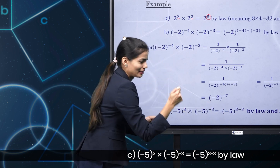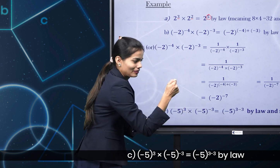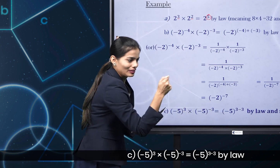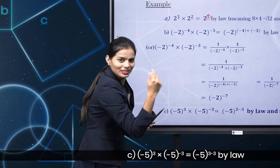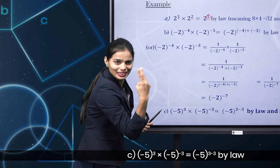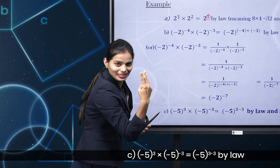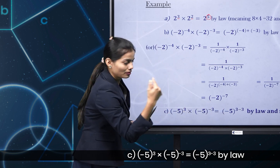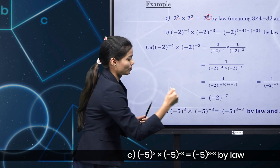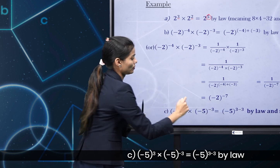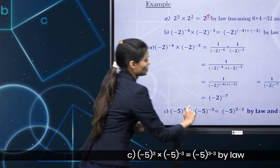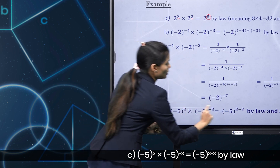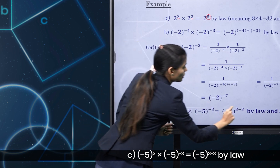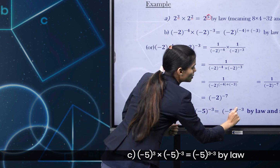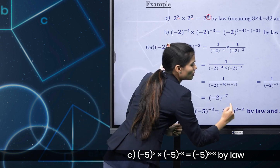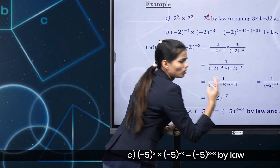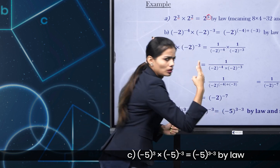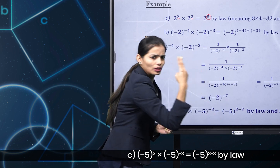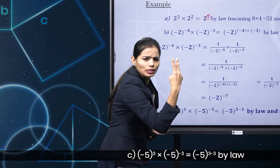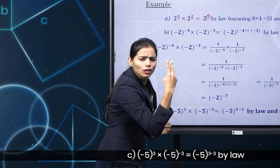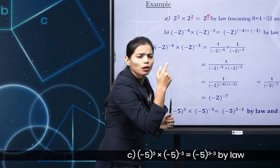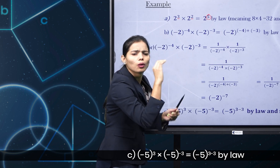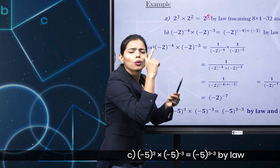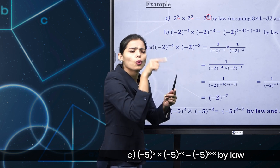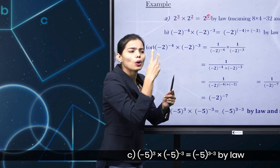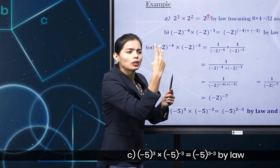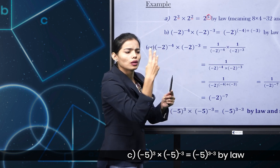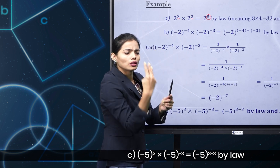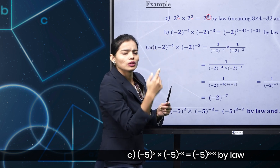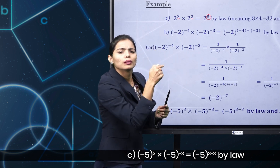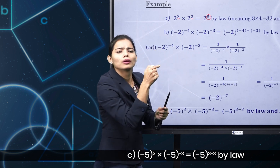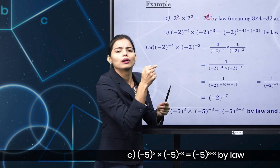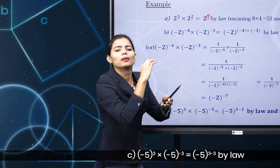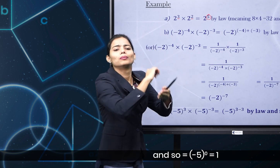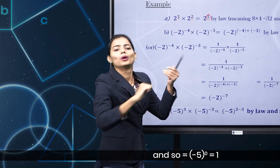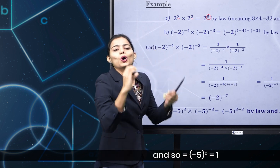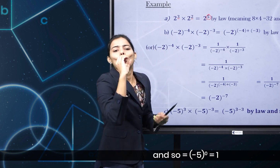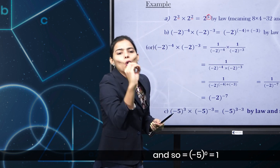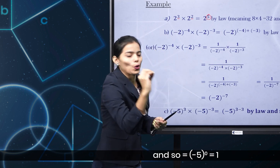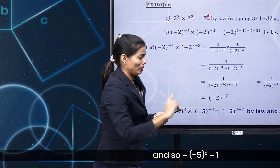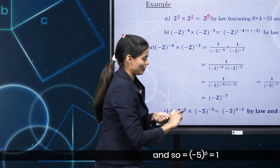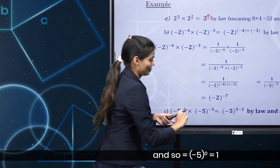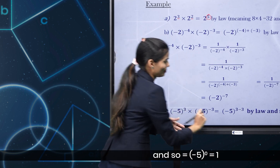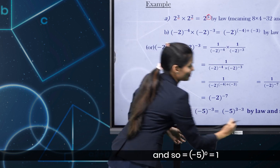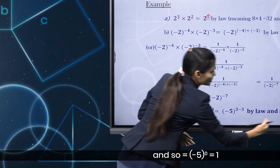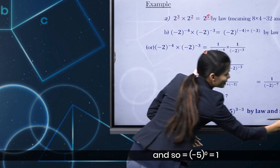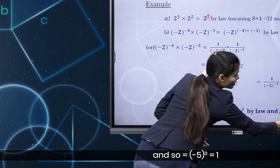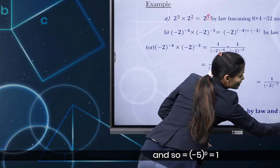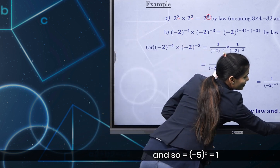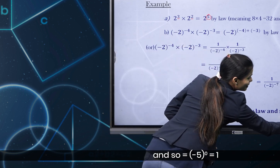to minus 5 to the power 3 minus 3 by law, and so is equal to minus 5 to the